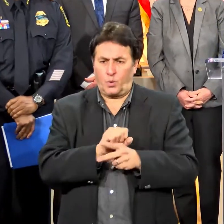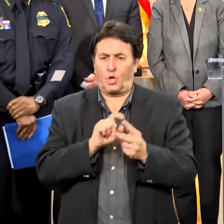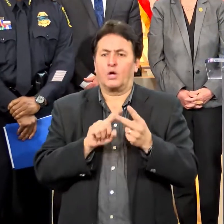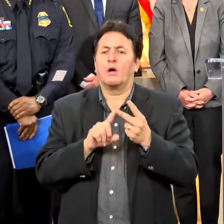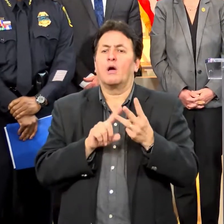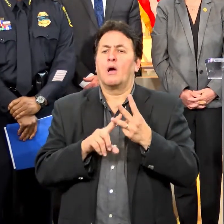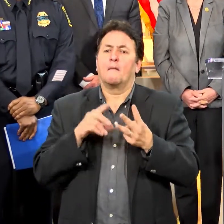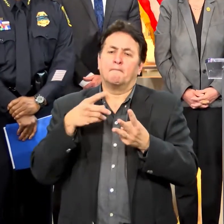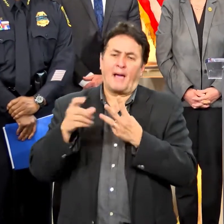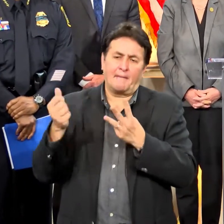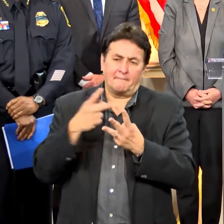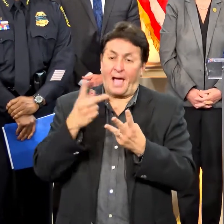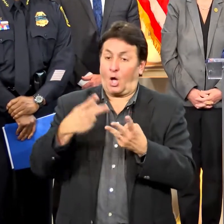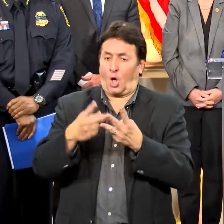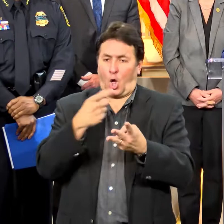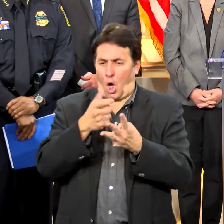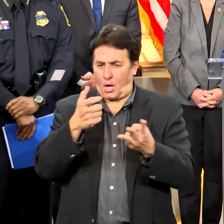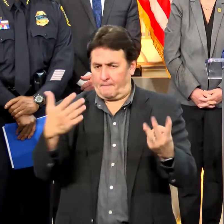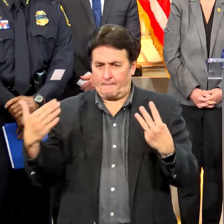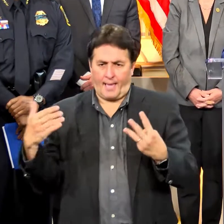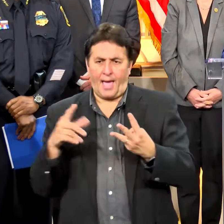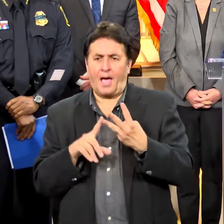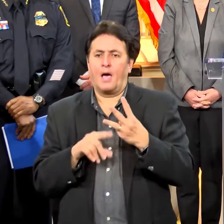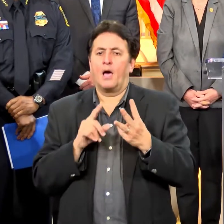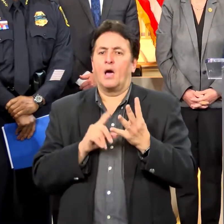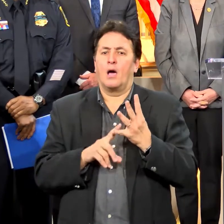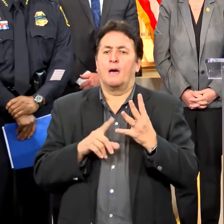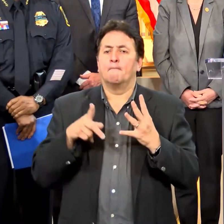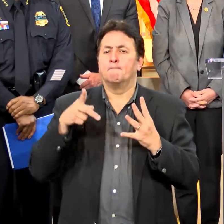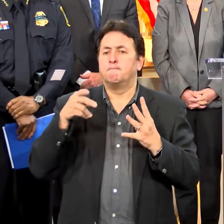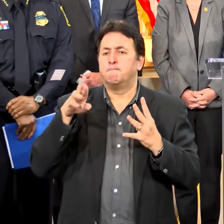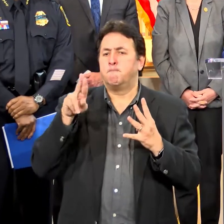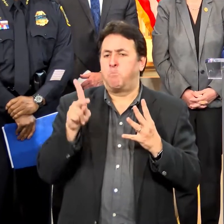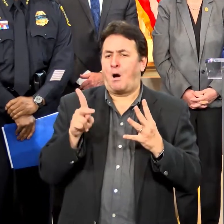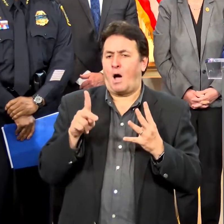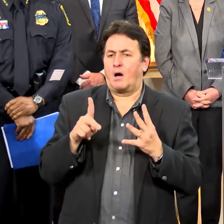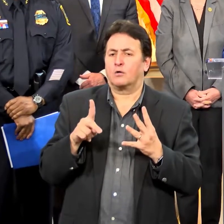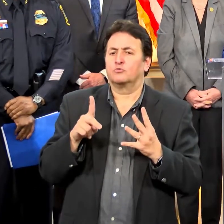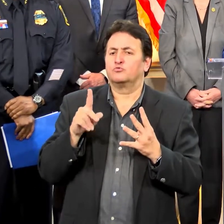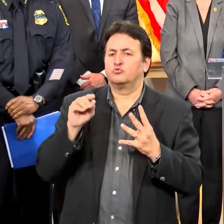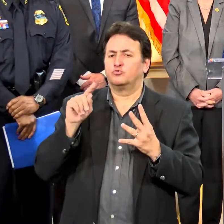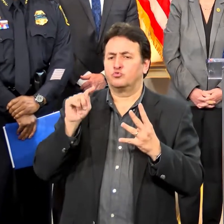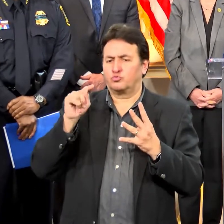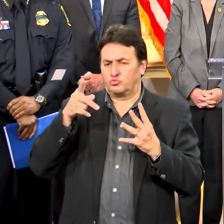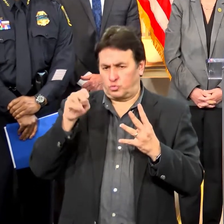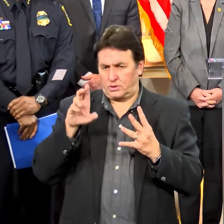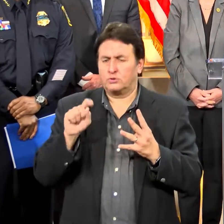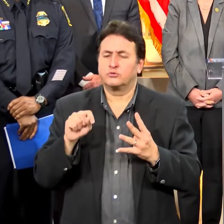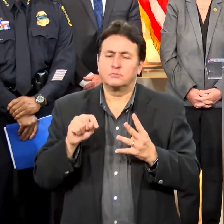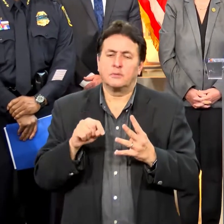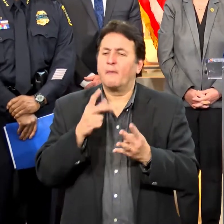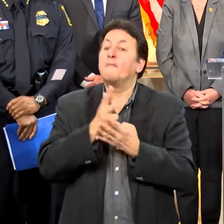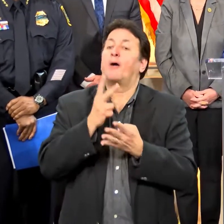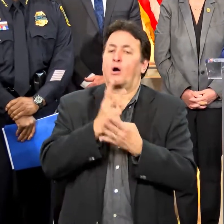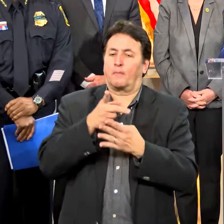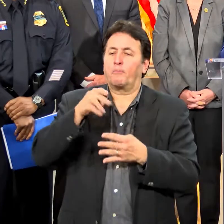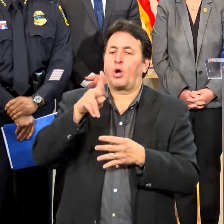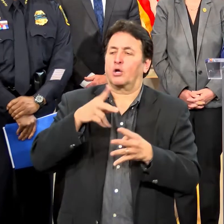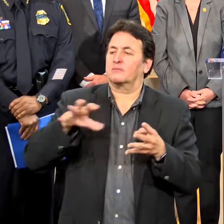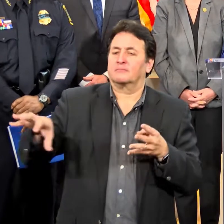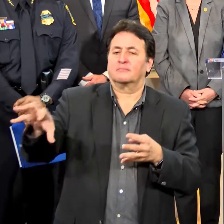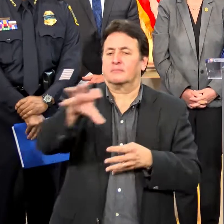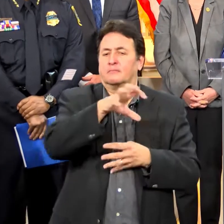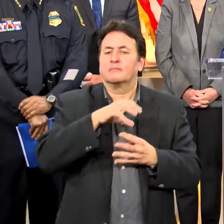investment in our park rangers, our investment in our Cure Community program, investment in the reentry program, and let me